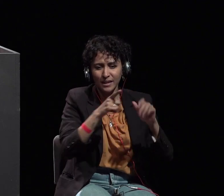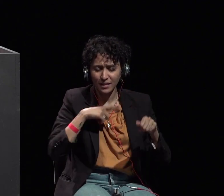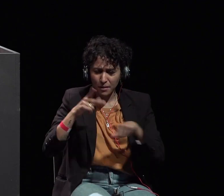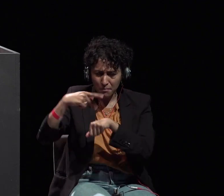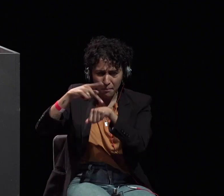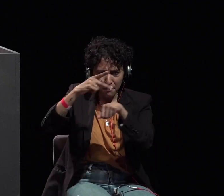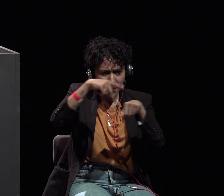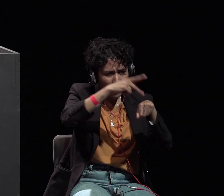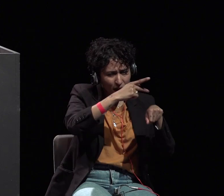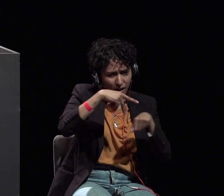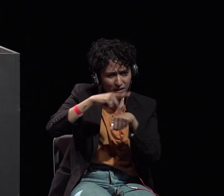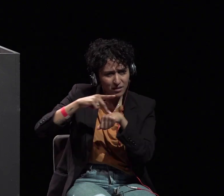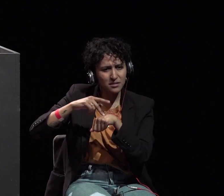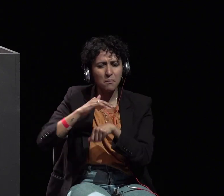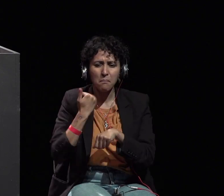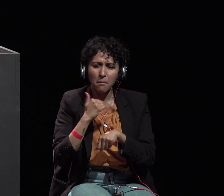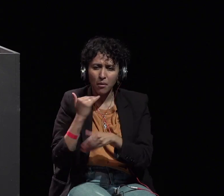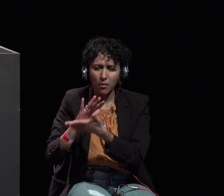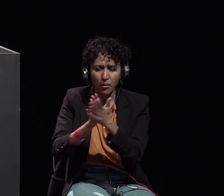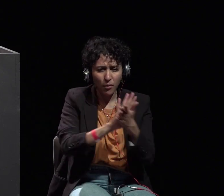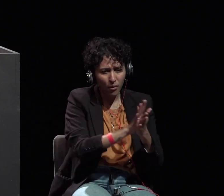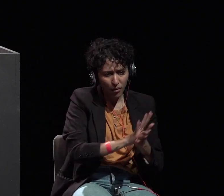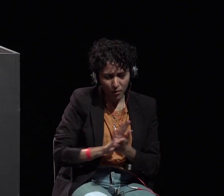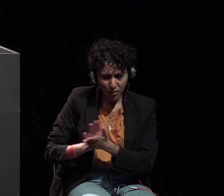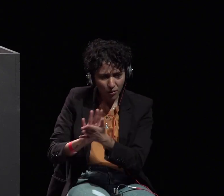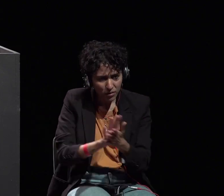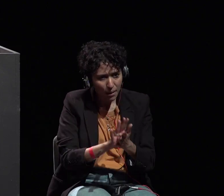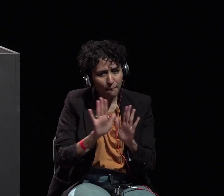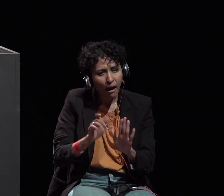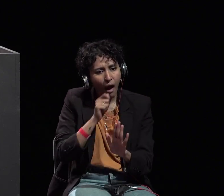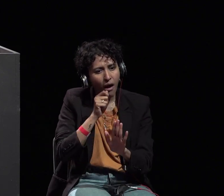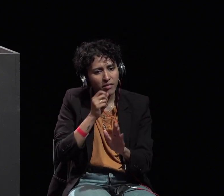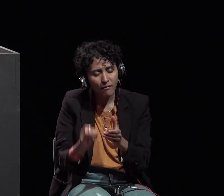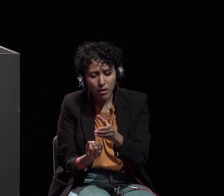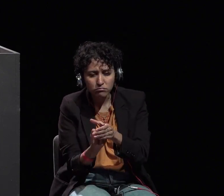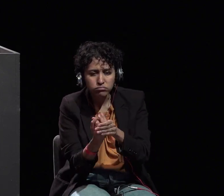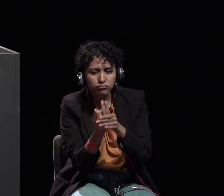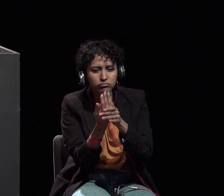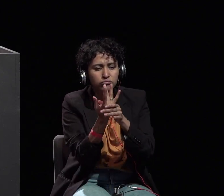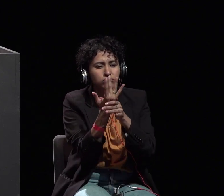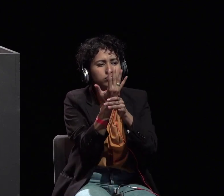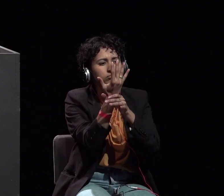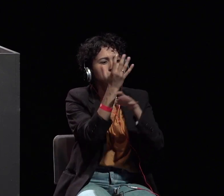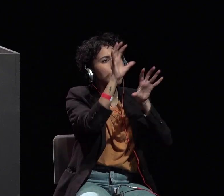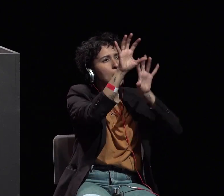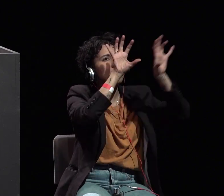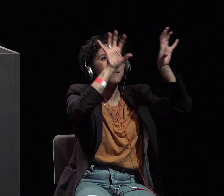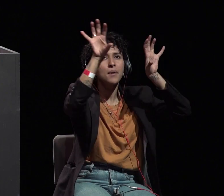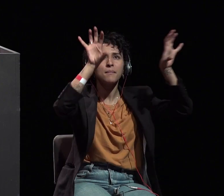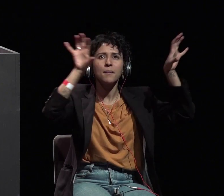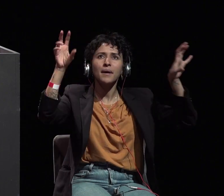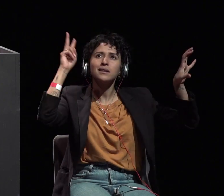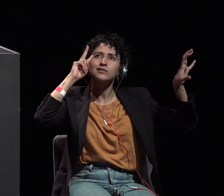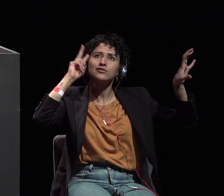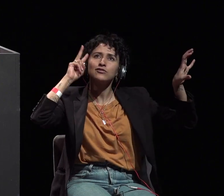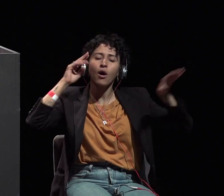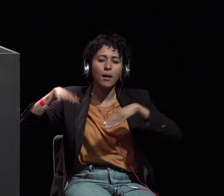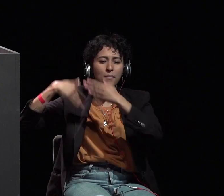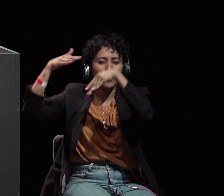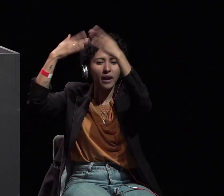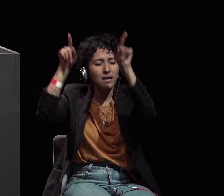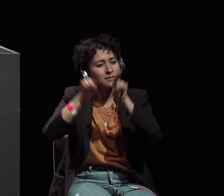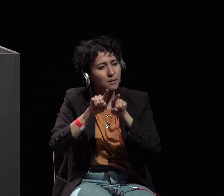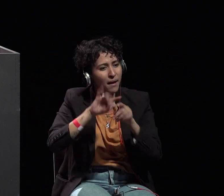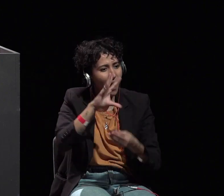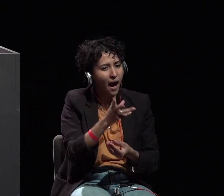illustrating history and the progress of art." These words were meant to remind visitors that natural history is not a neutral exercise of